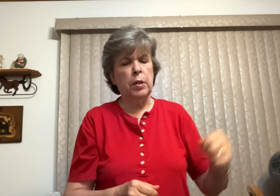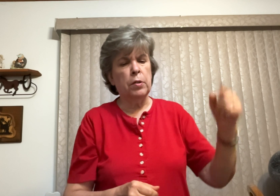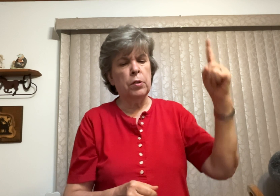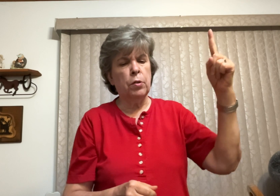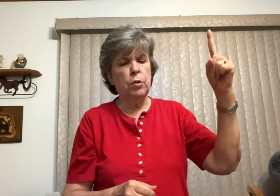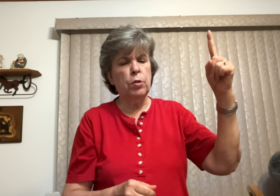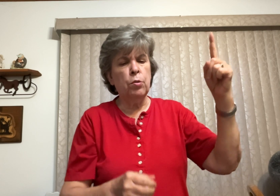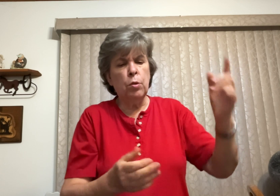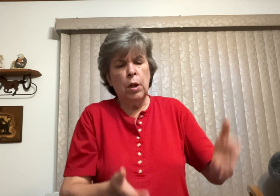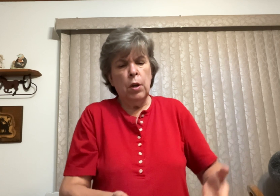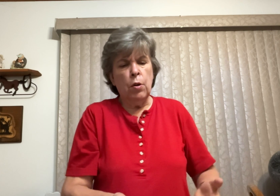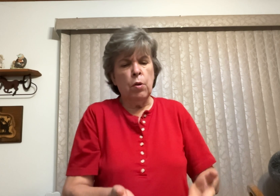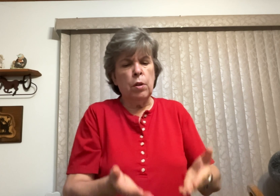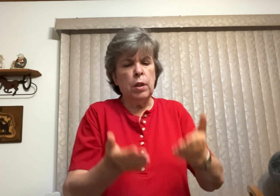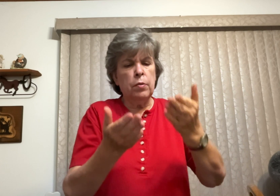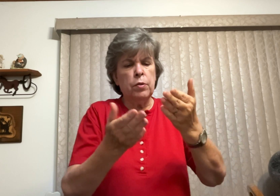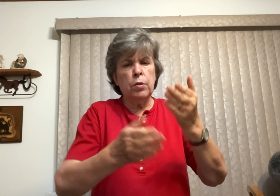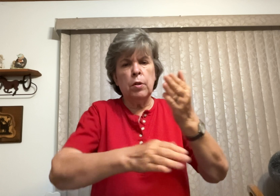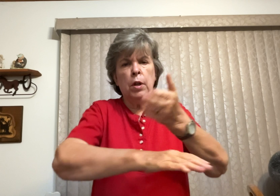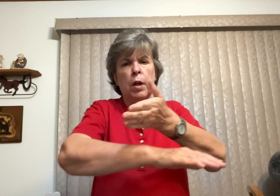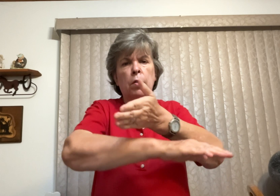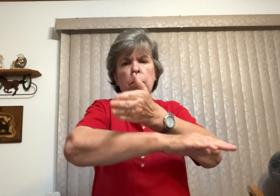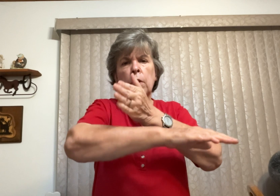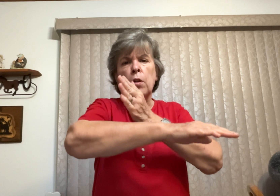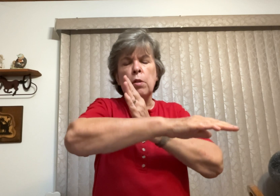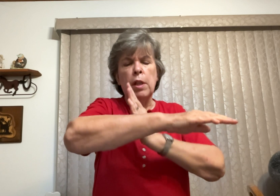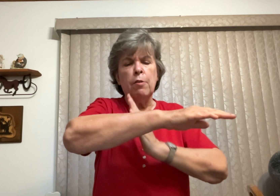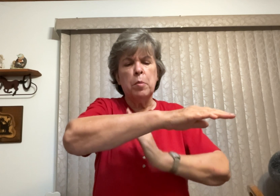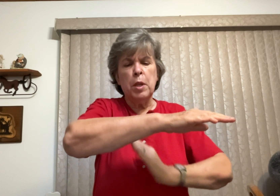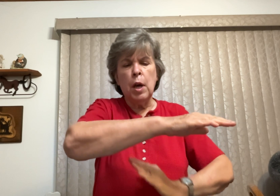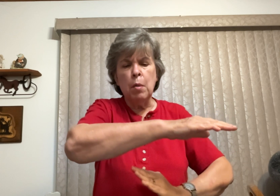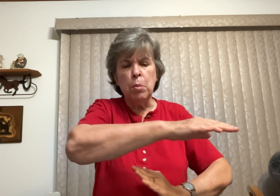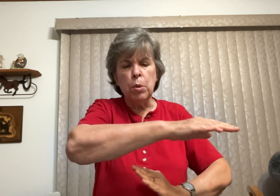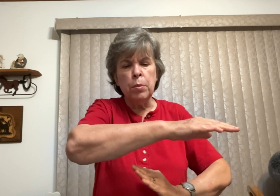So you are the lifter of the lowly. That would be the humble.